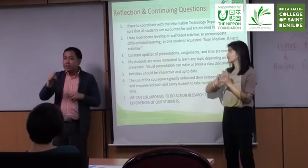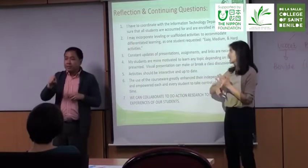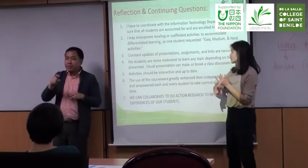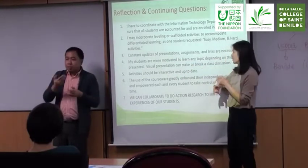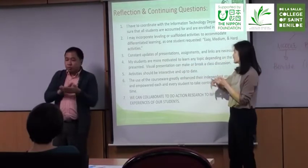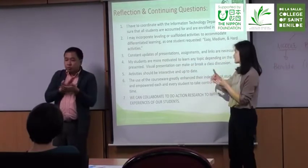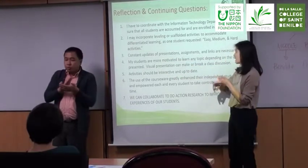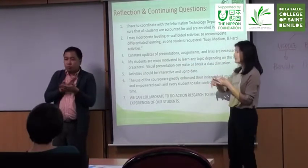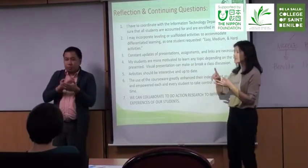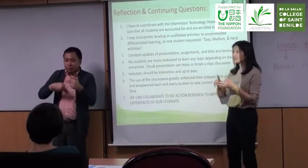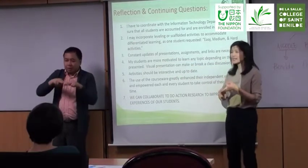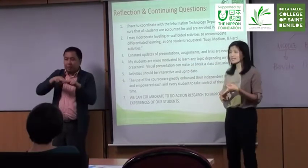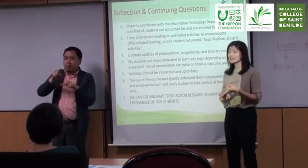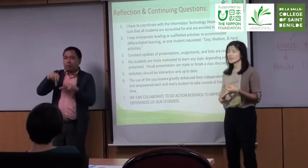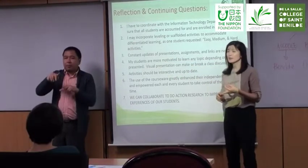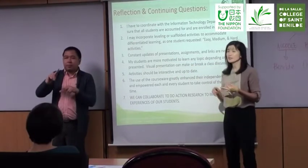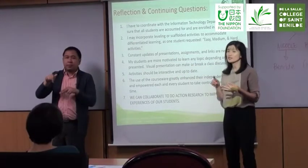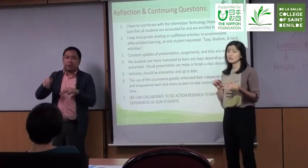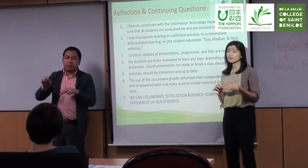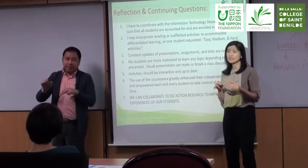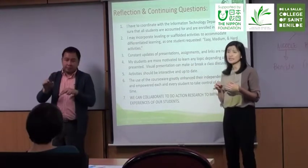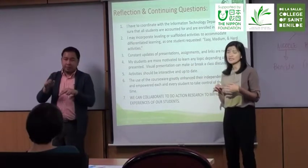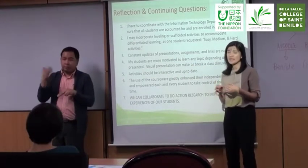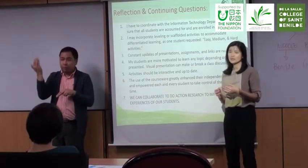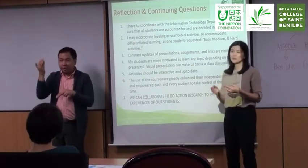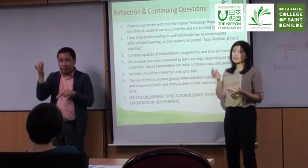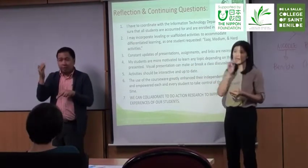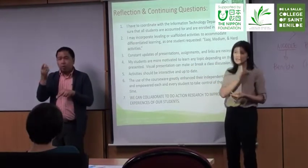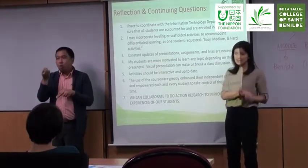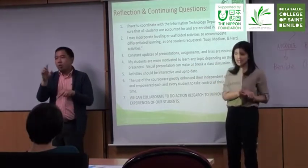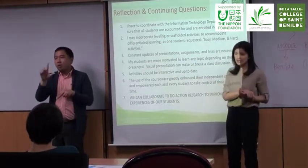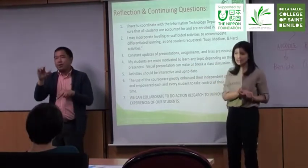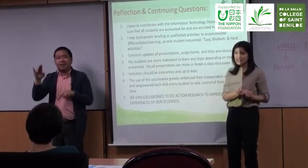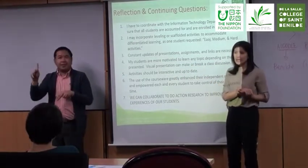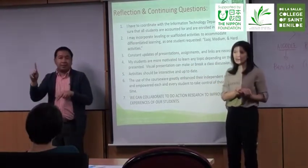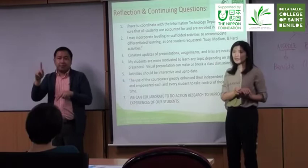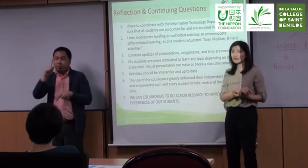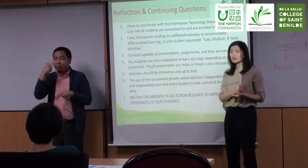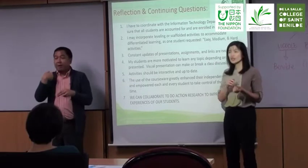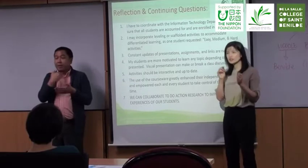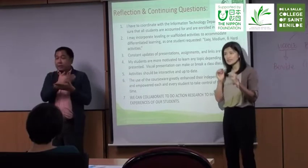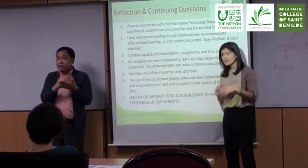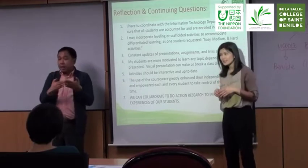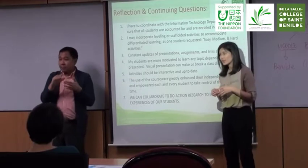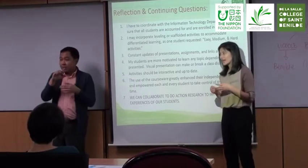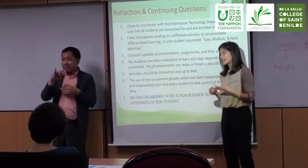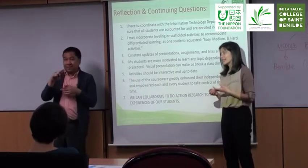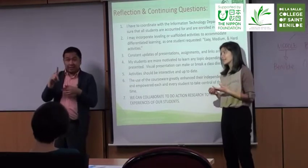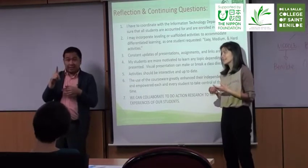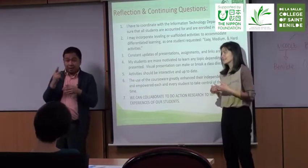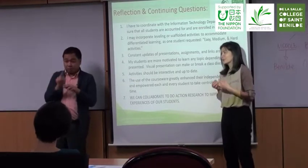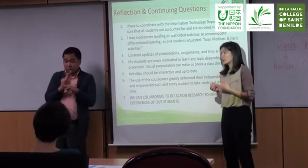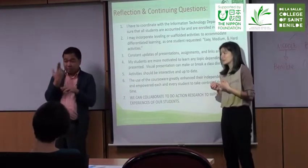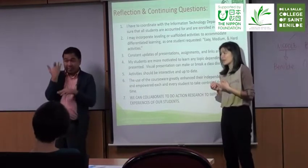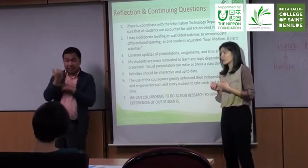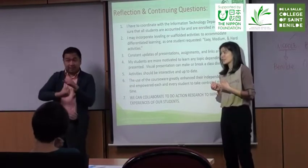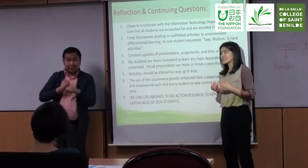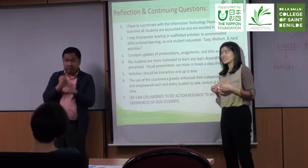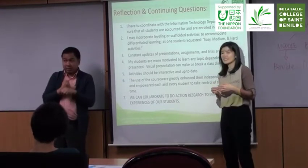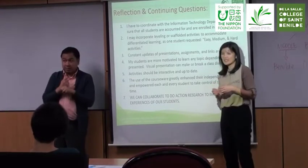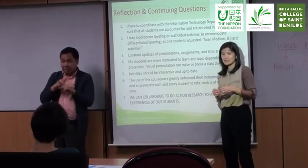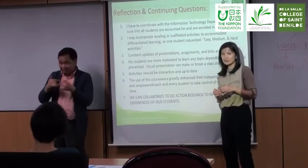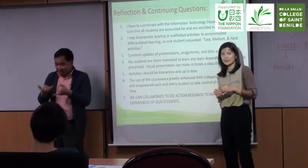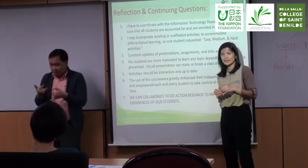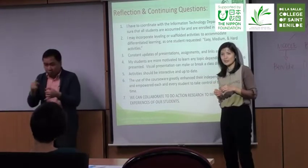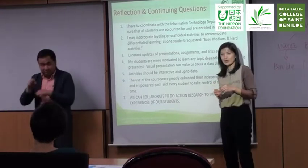update presentations, assignments, and links. Because some of the links I used last year I found out this year wala na, it's closed na,